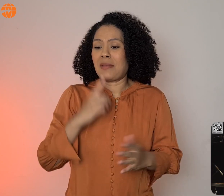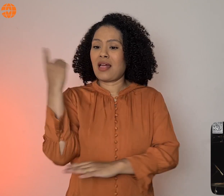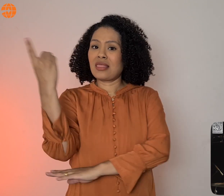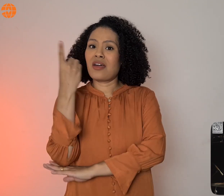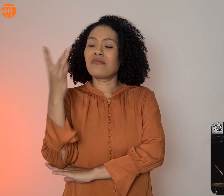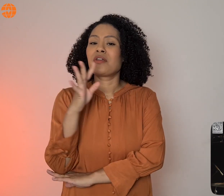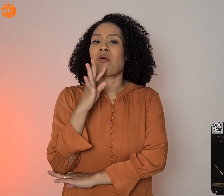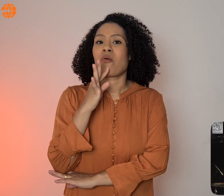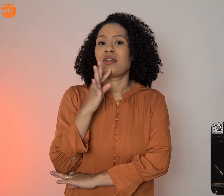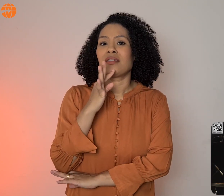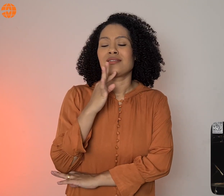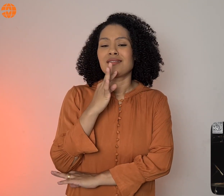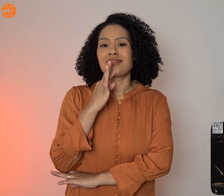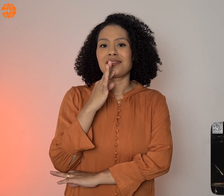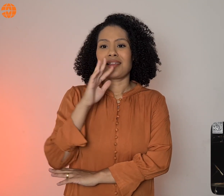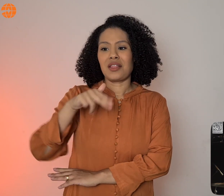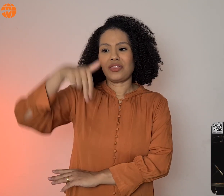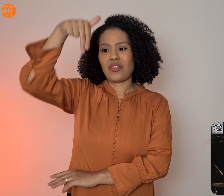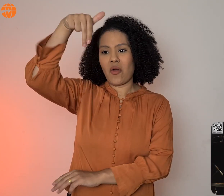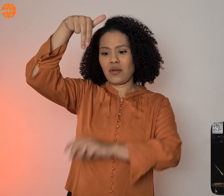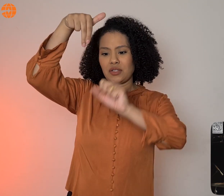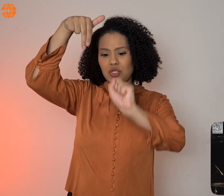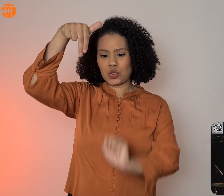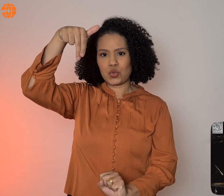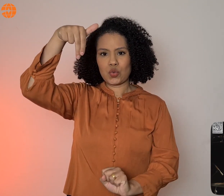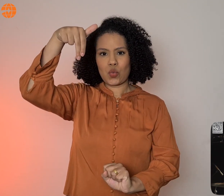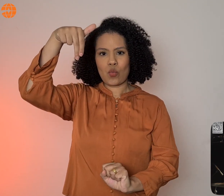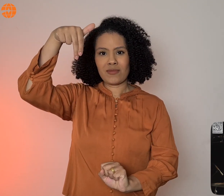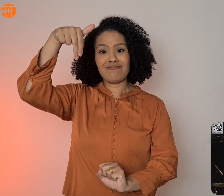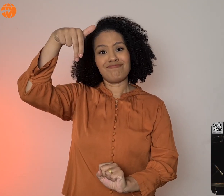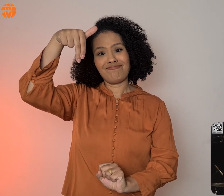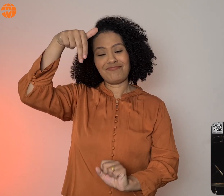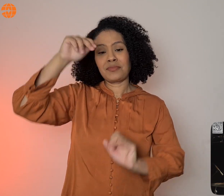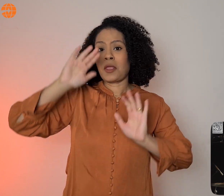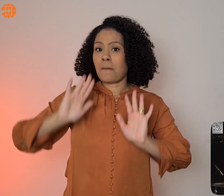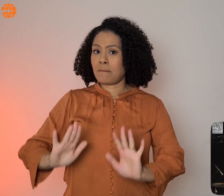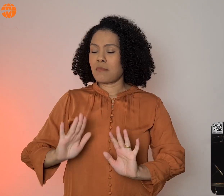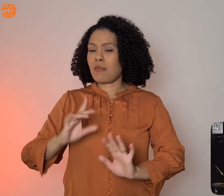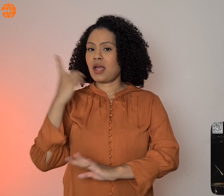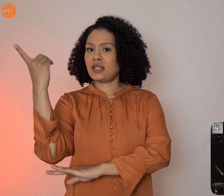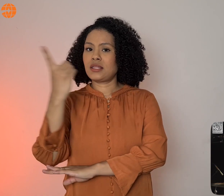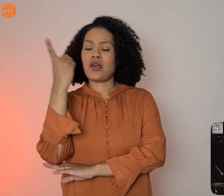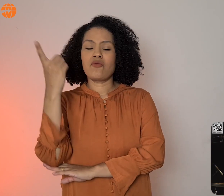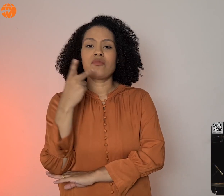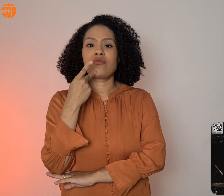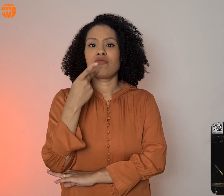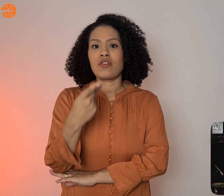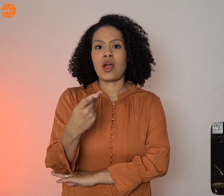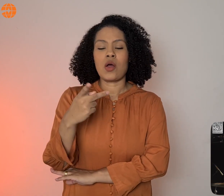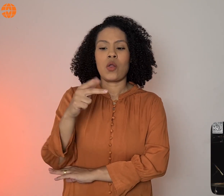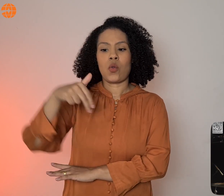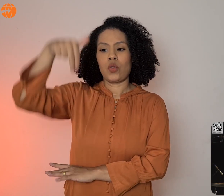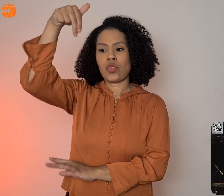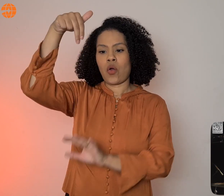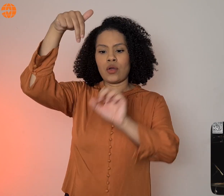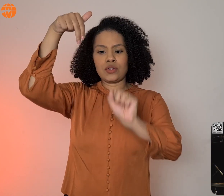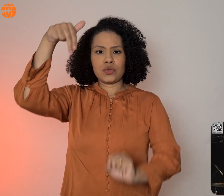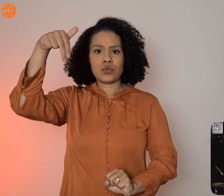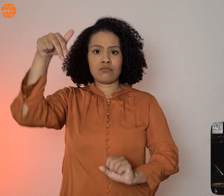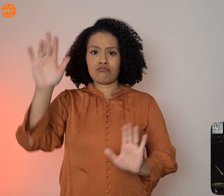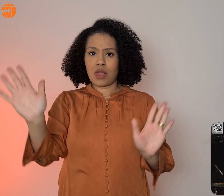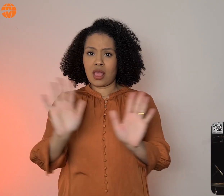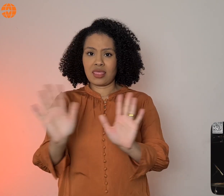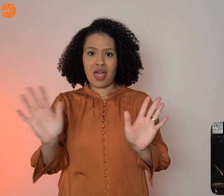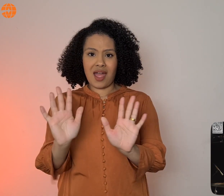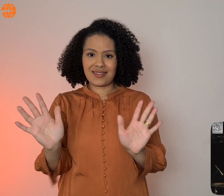polo sul e polo norte. But isn't it interesting that he didn't say as far as the north is from the south? Mas o interessante é que ele não diz que é tão distante quanto o sul